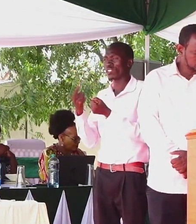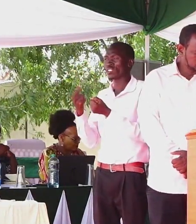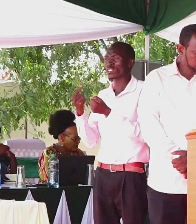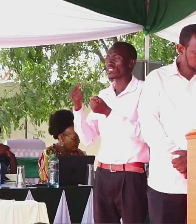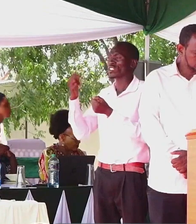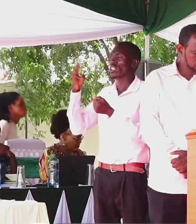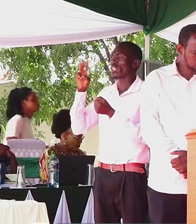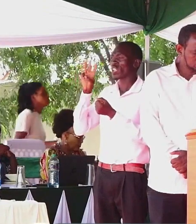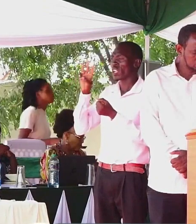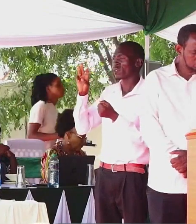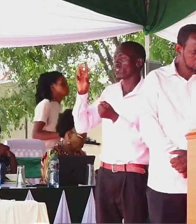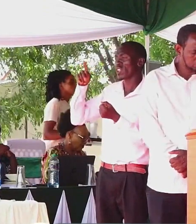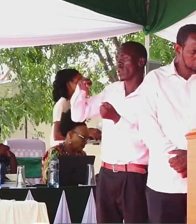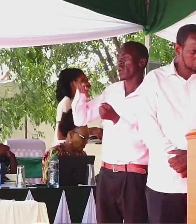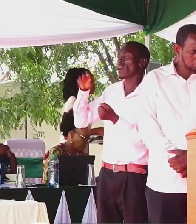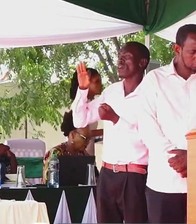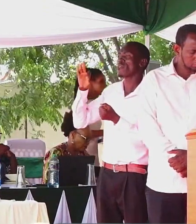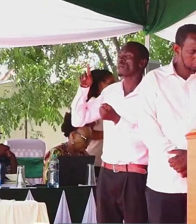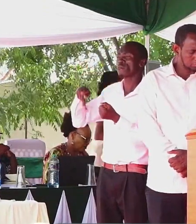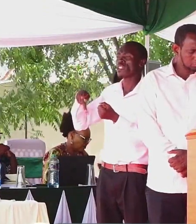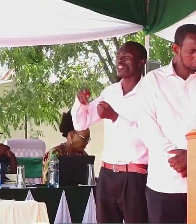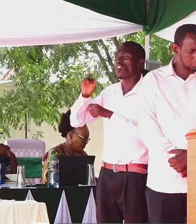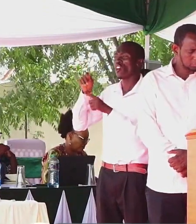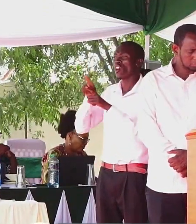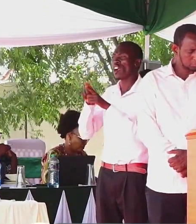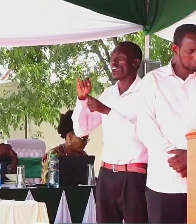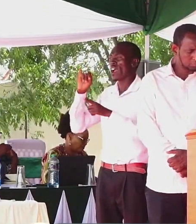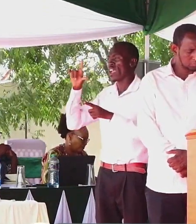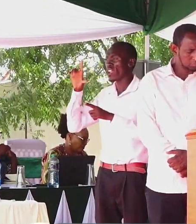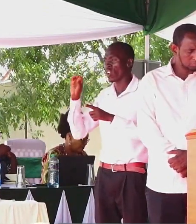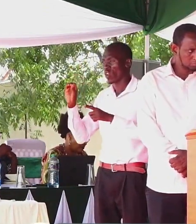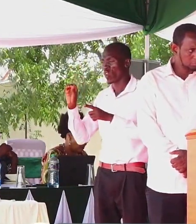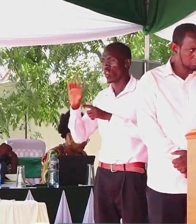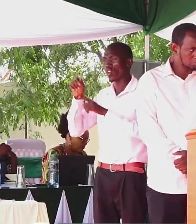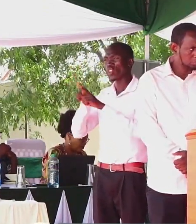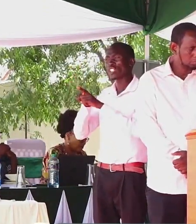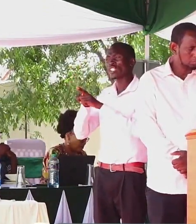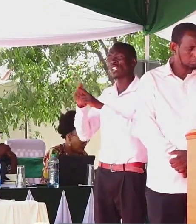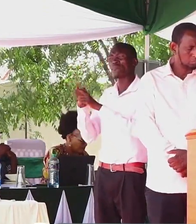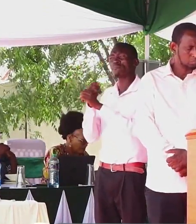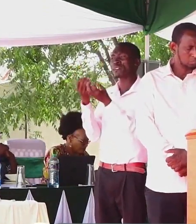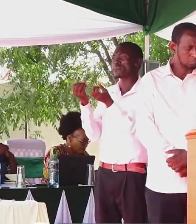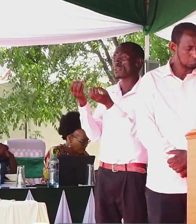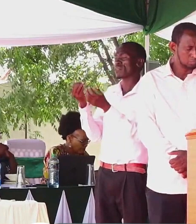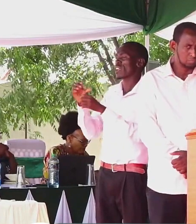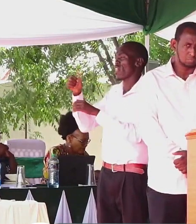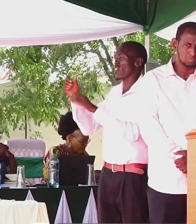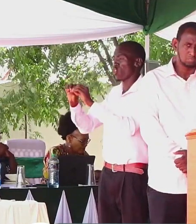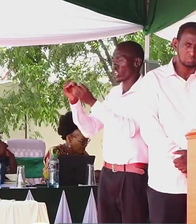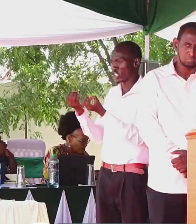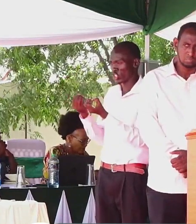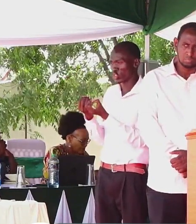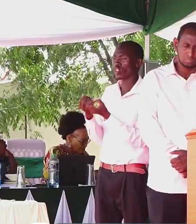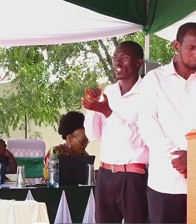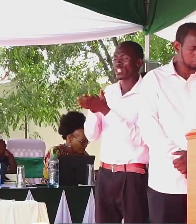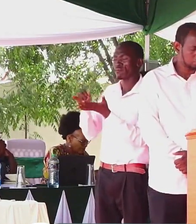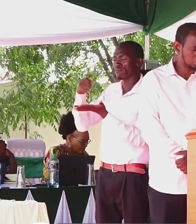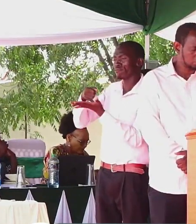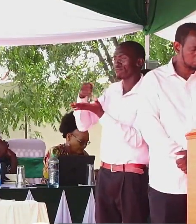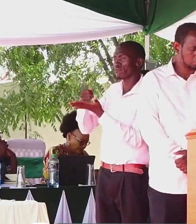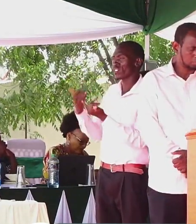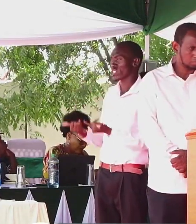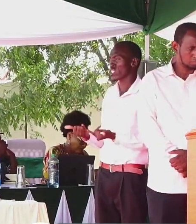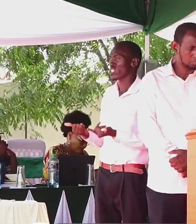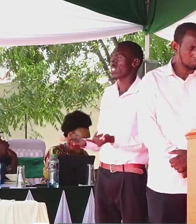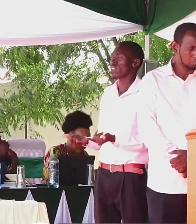the Children, IRC, ILO, PGI, and many others whom I cannot mention here, and we are